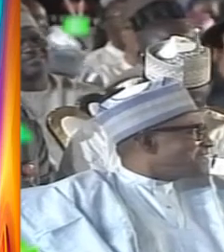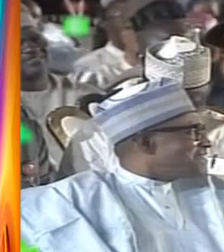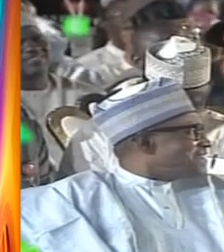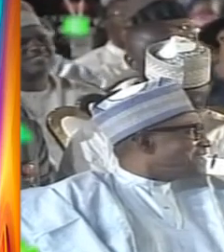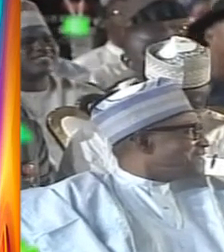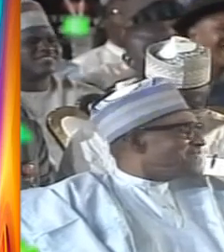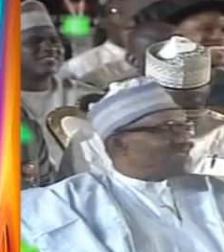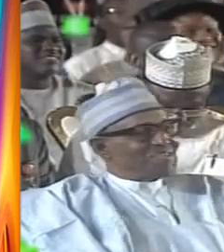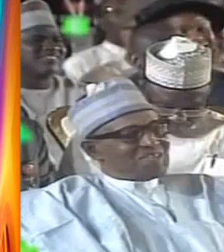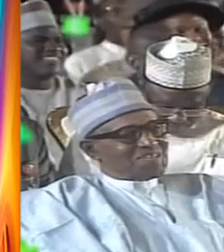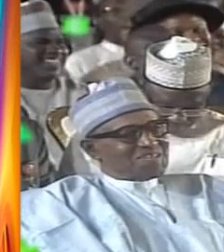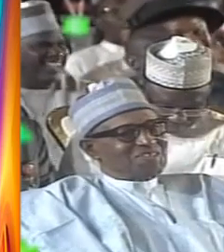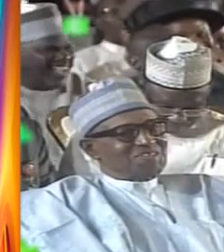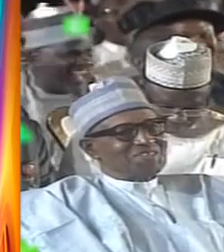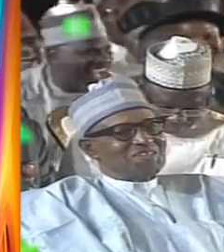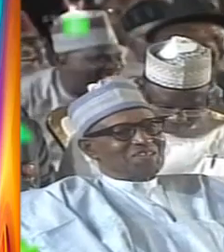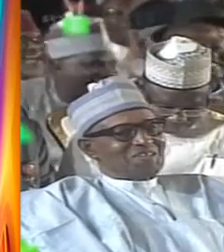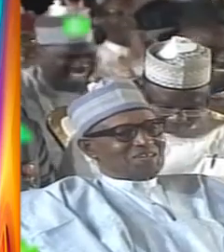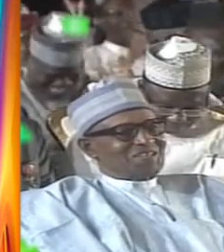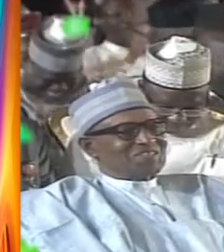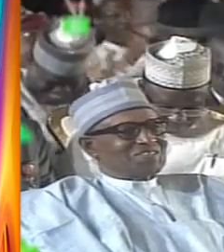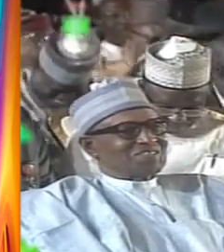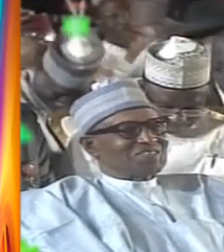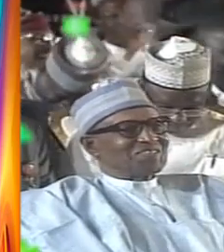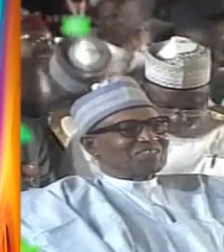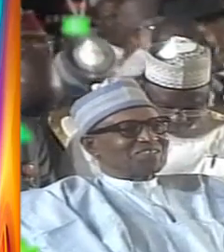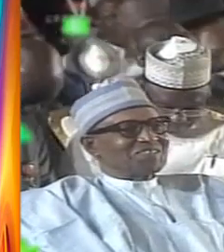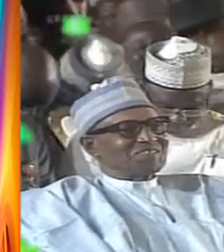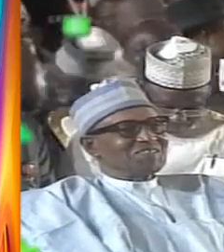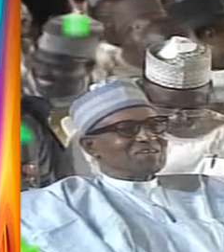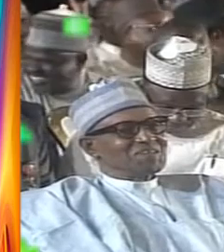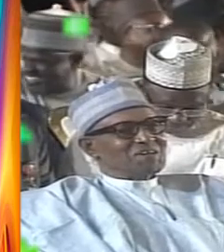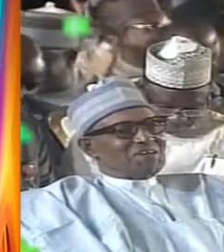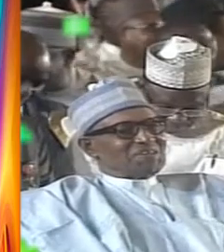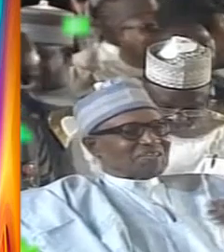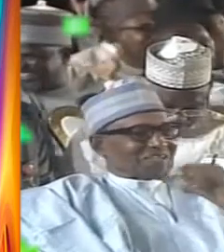problem. It's what you do with them. In the same way that, identities are not